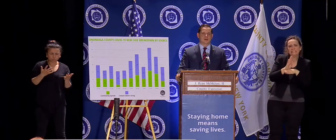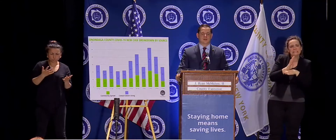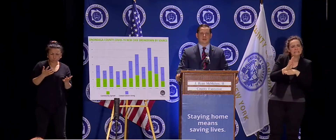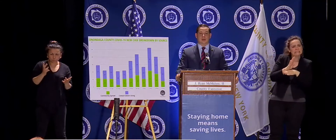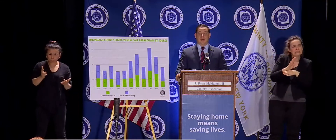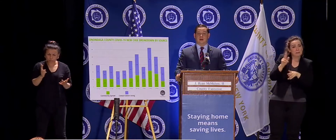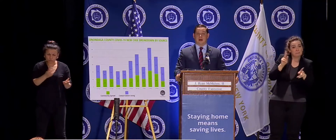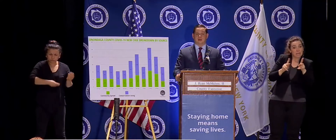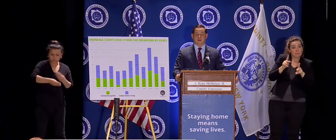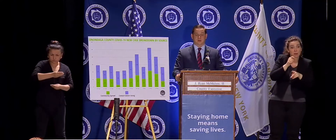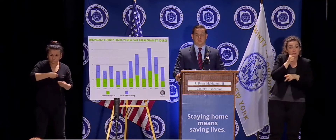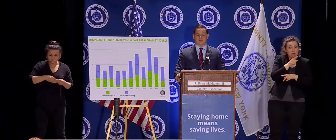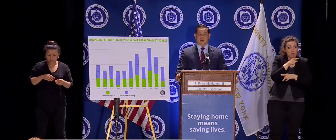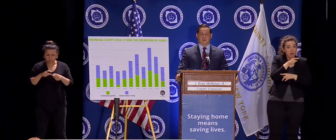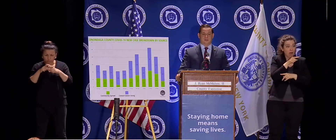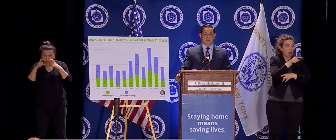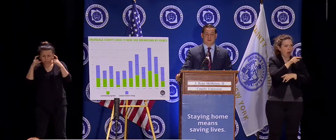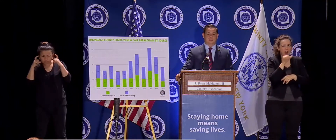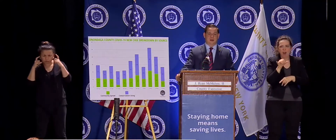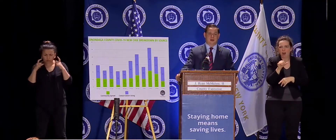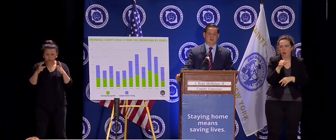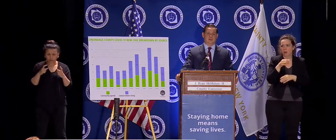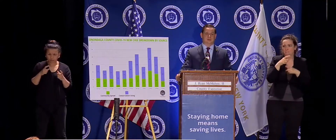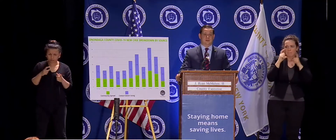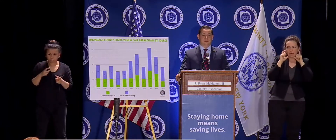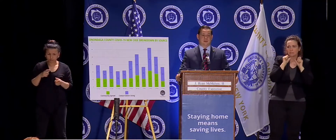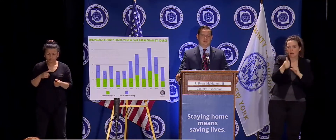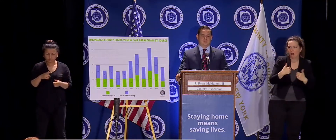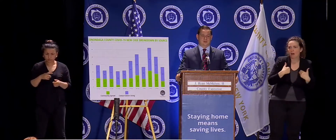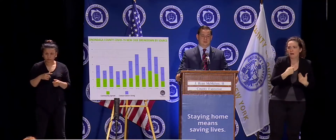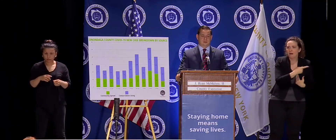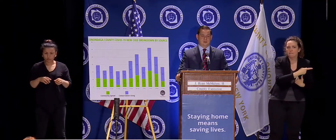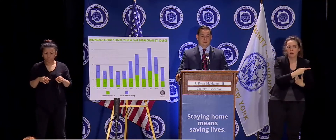correctly? Yeah, look, there's a lot of retail